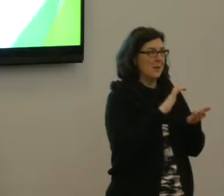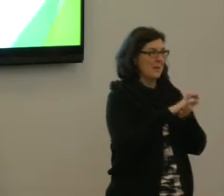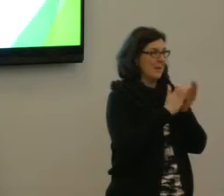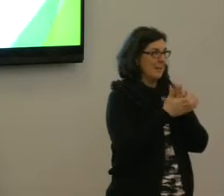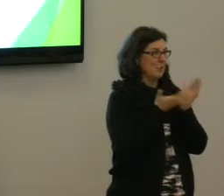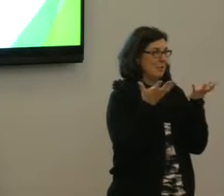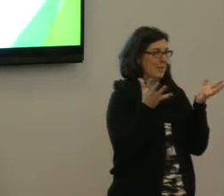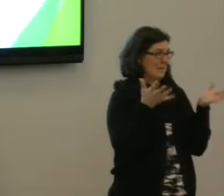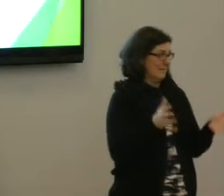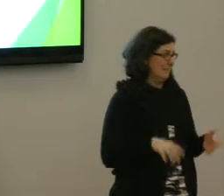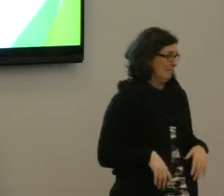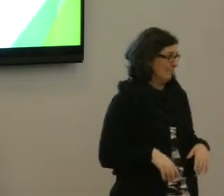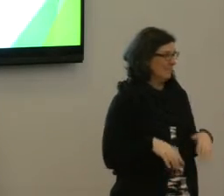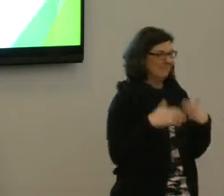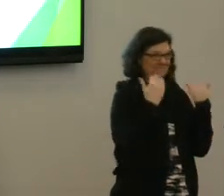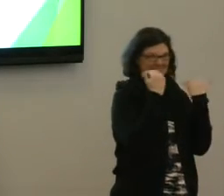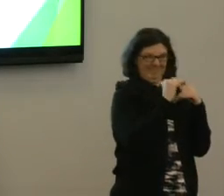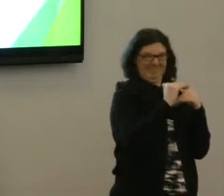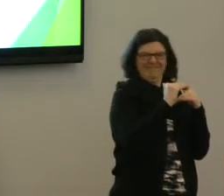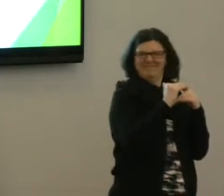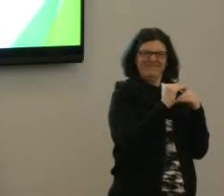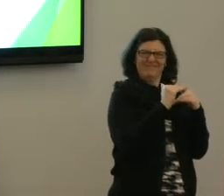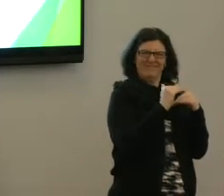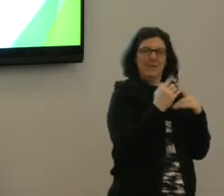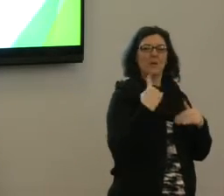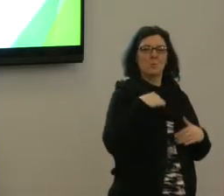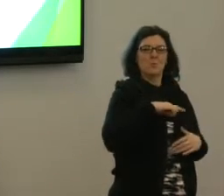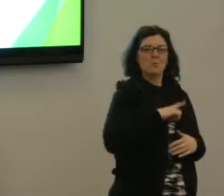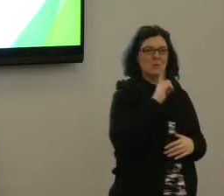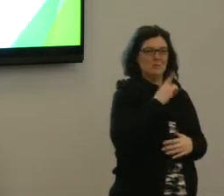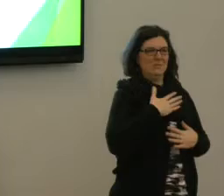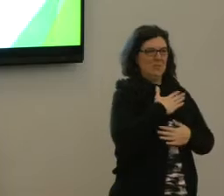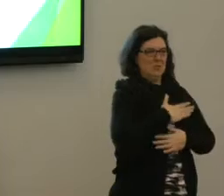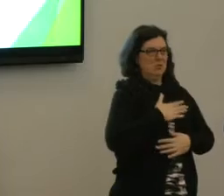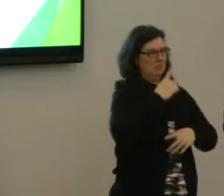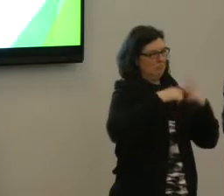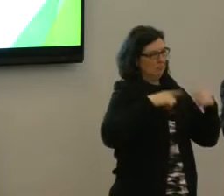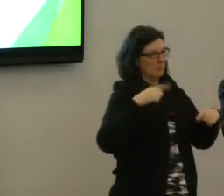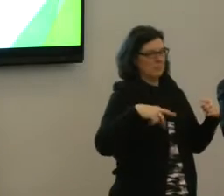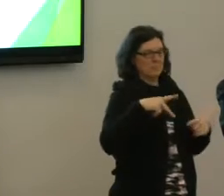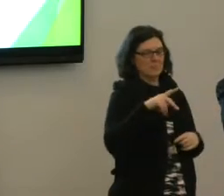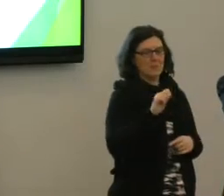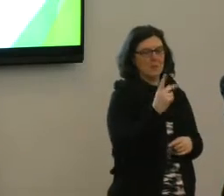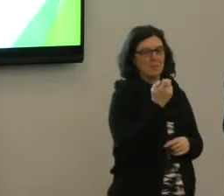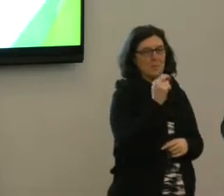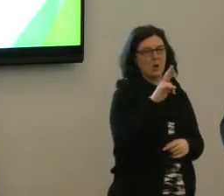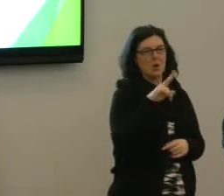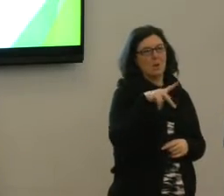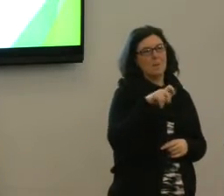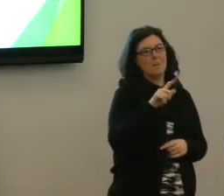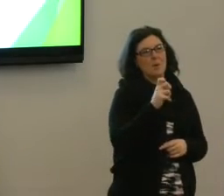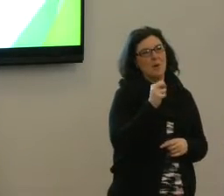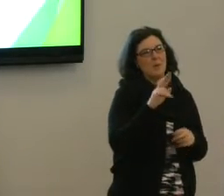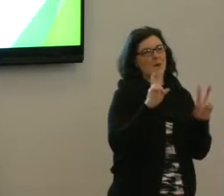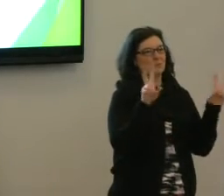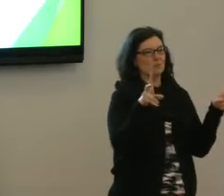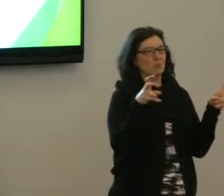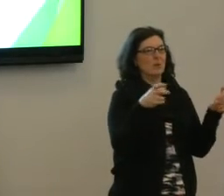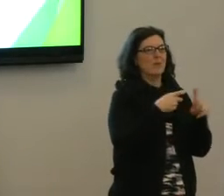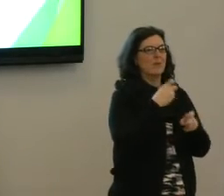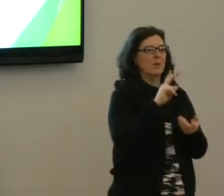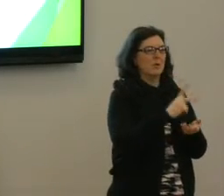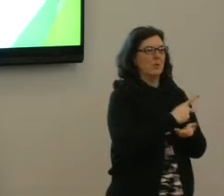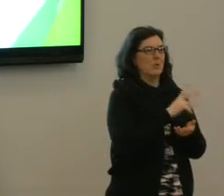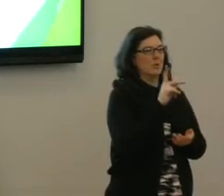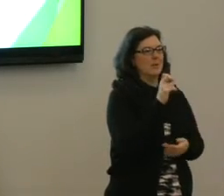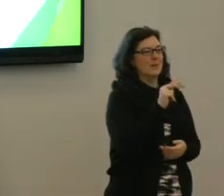joints, that we enjoy the diversity. Parker Palmer has this one wonderful quote from a poet,